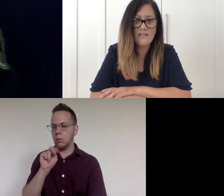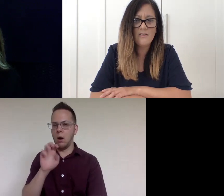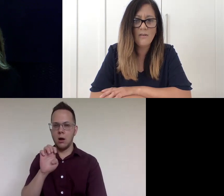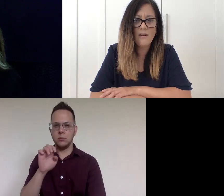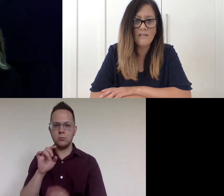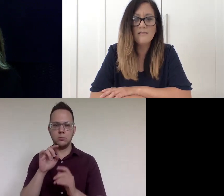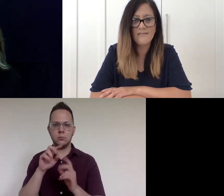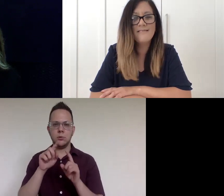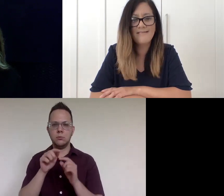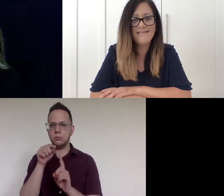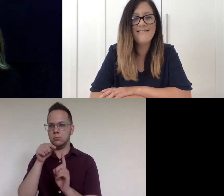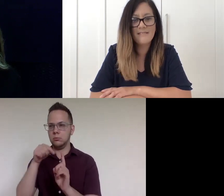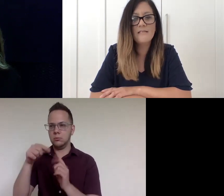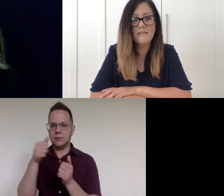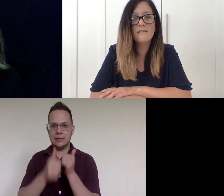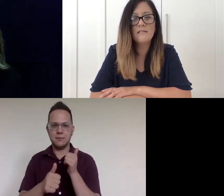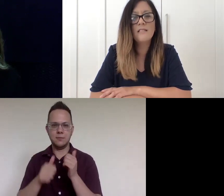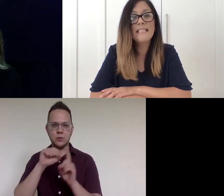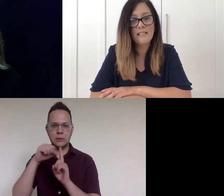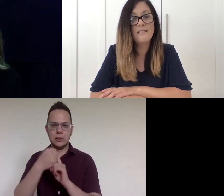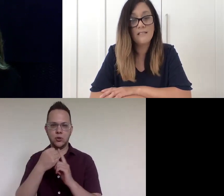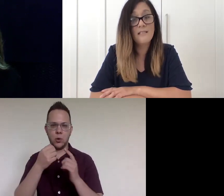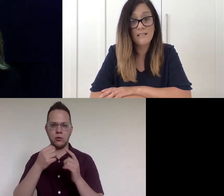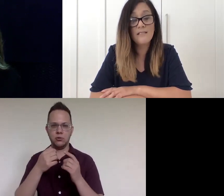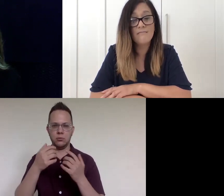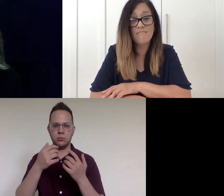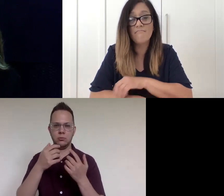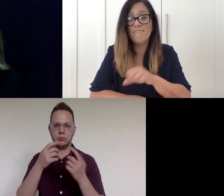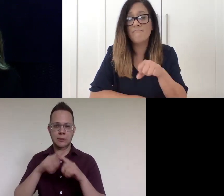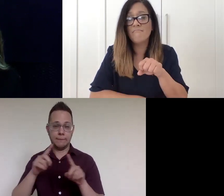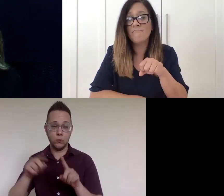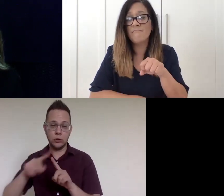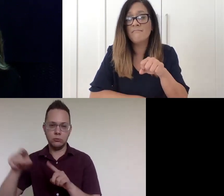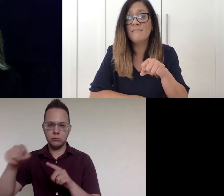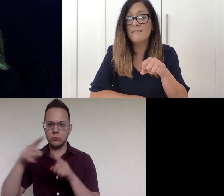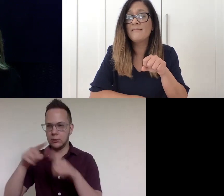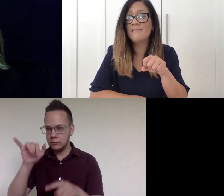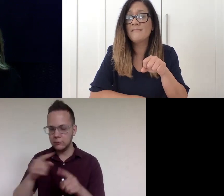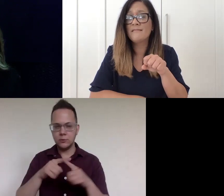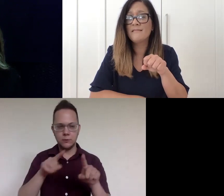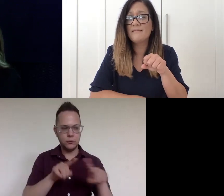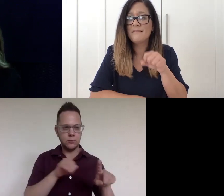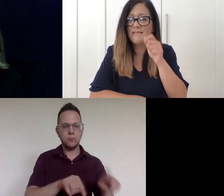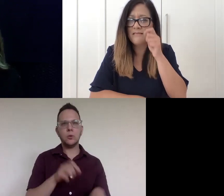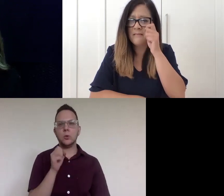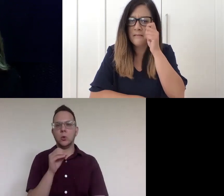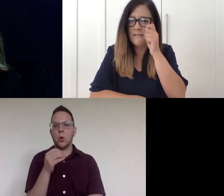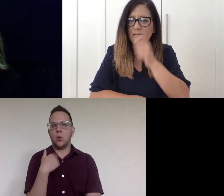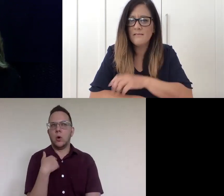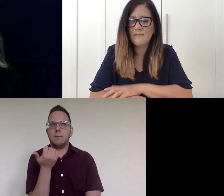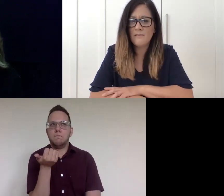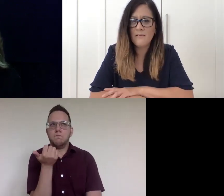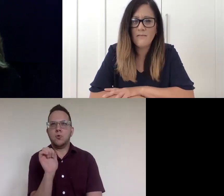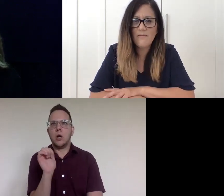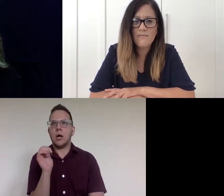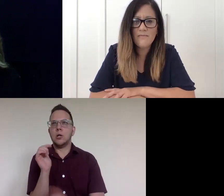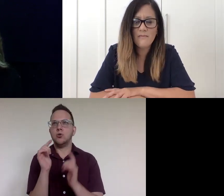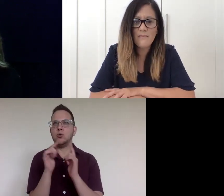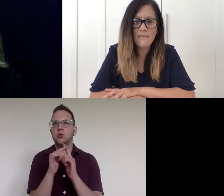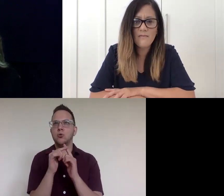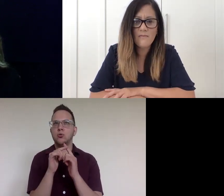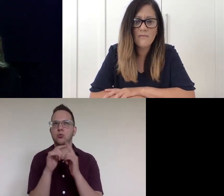have an interpreter. For a lot of hearing people, I think it's hard for them to understand how every situation is different. There's a